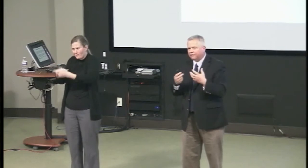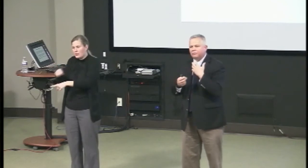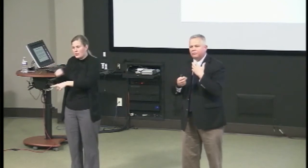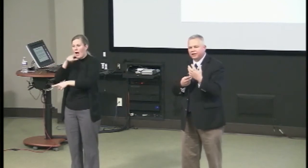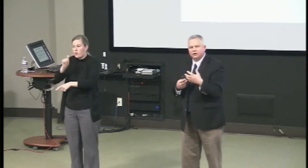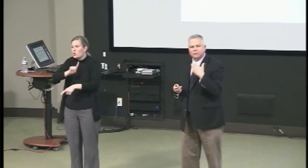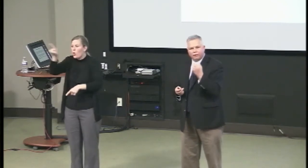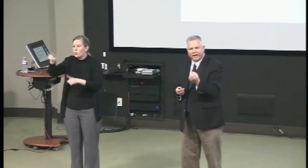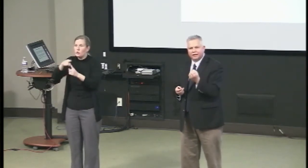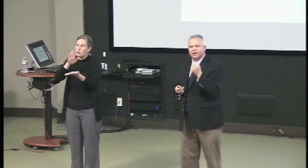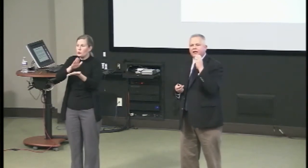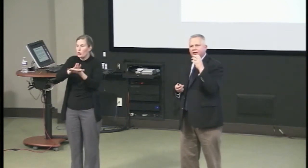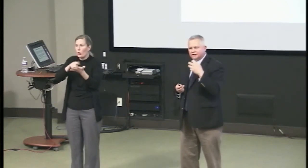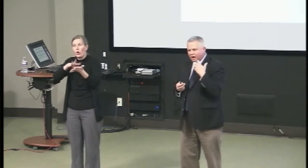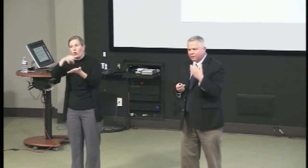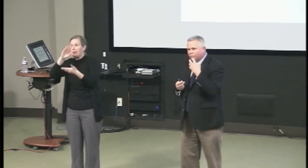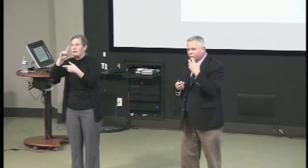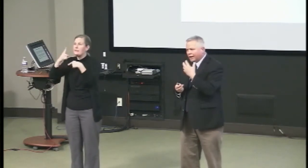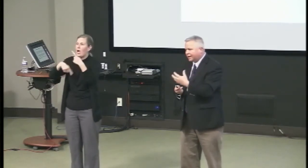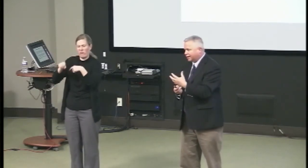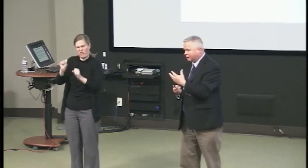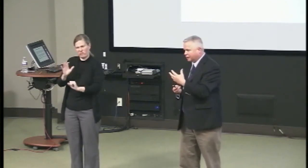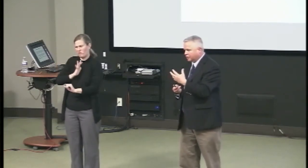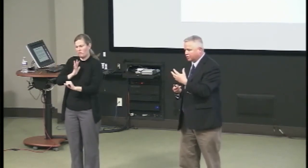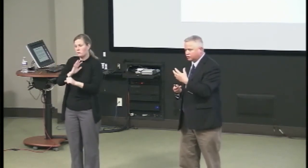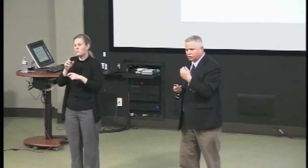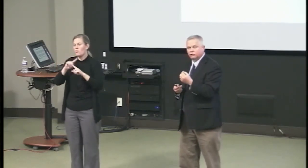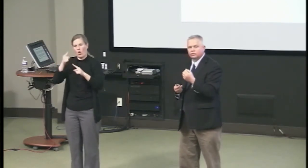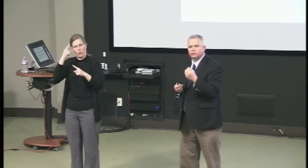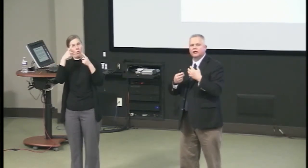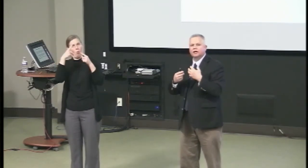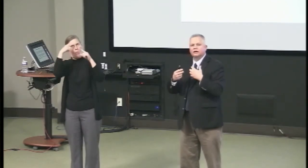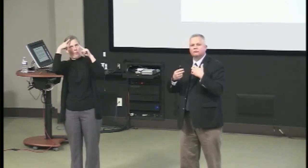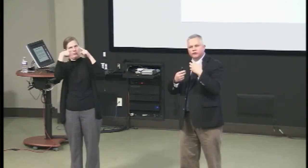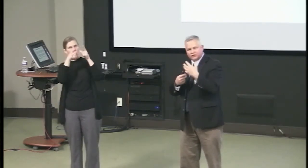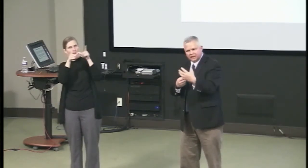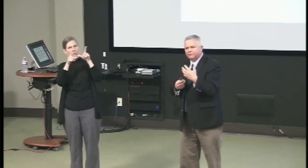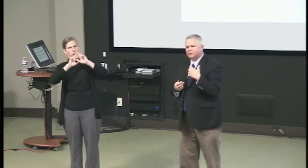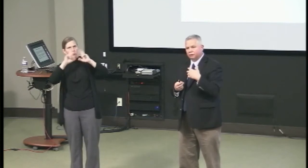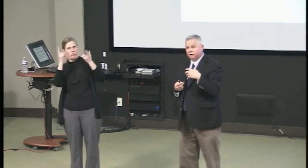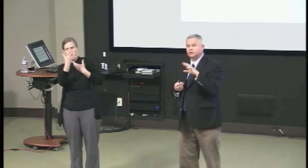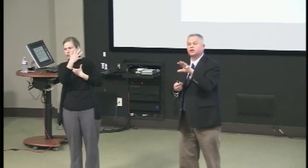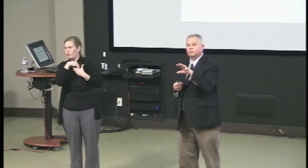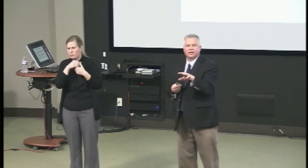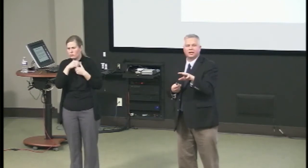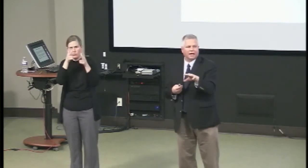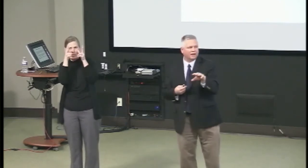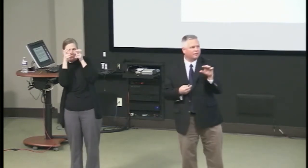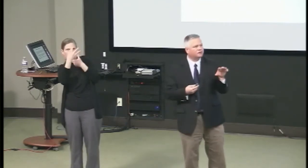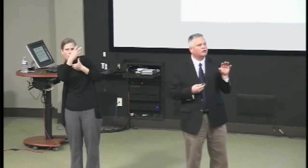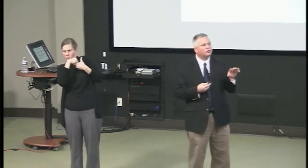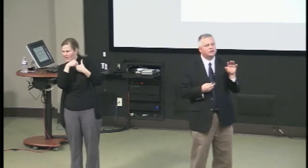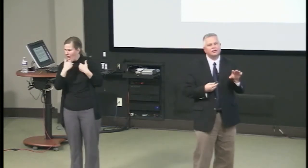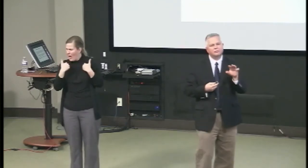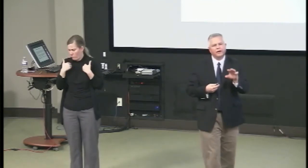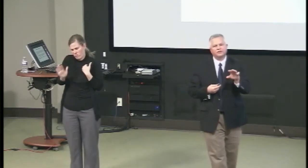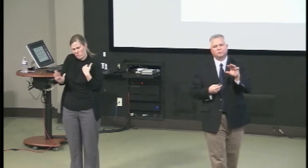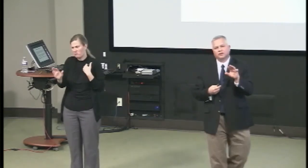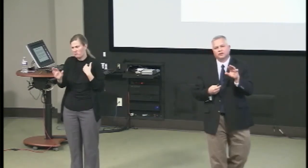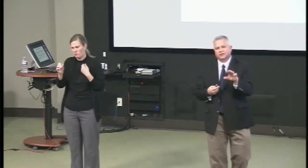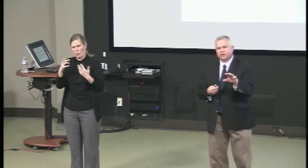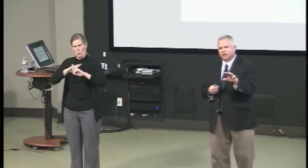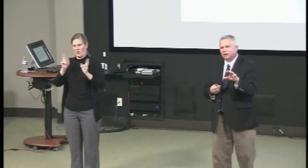all the information. The brain is coming ready to perceive and to produce, to communicate. And there's a good deal of